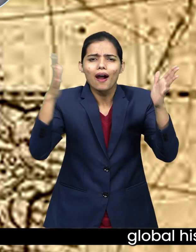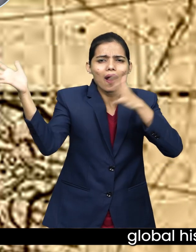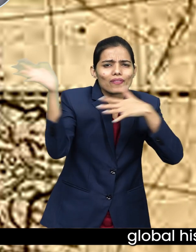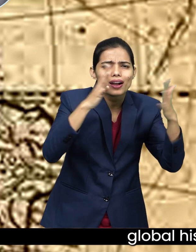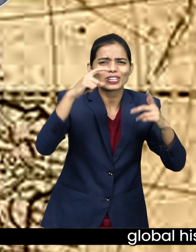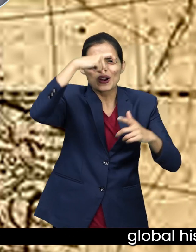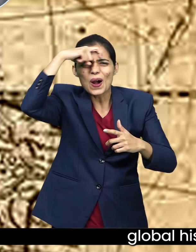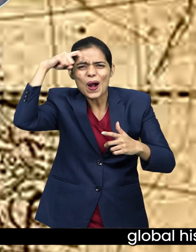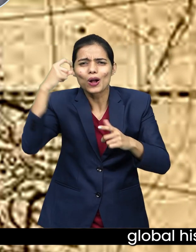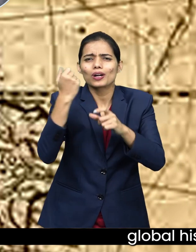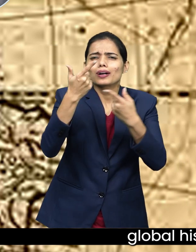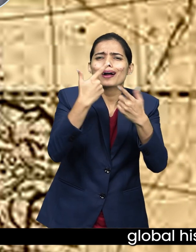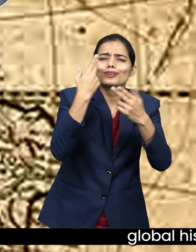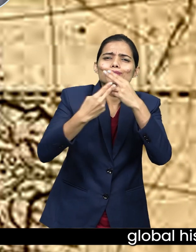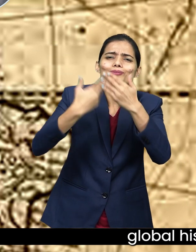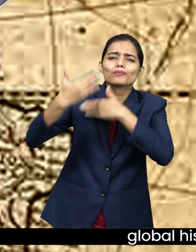viewers.